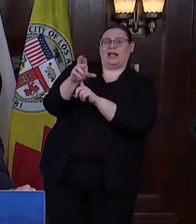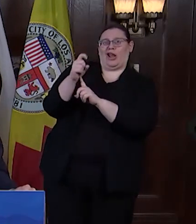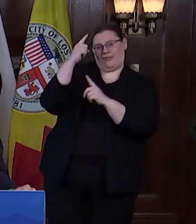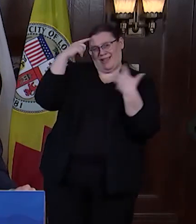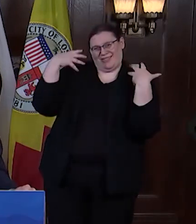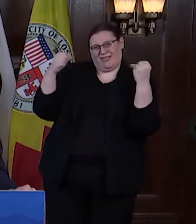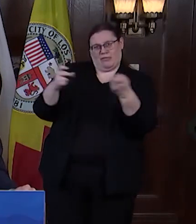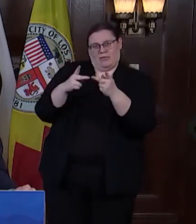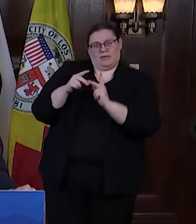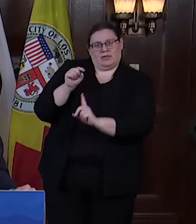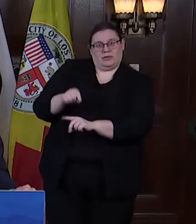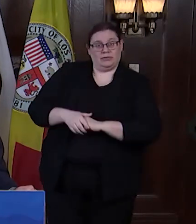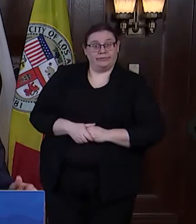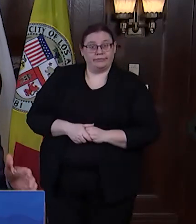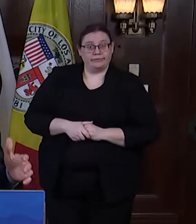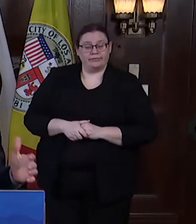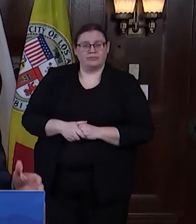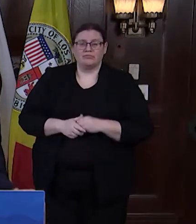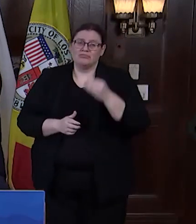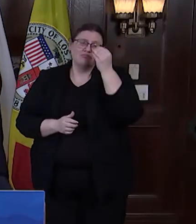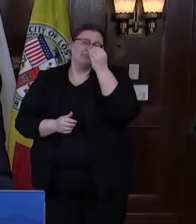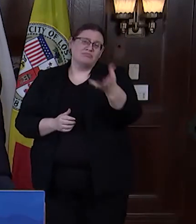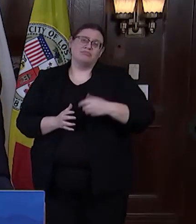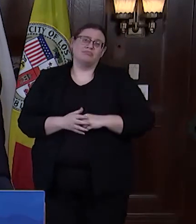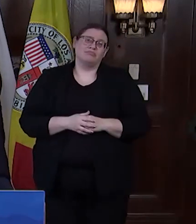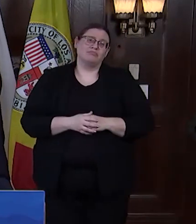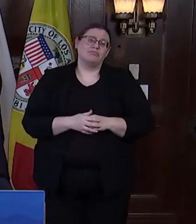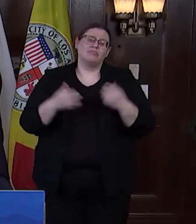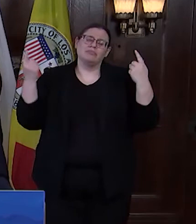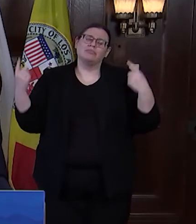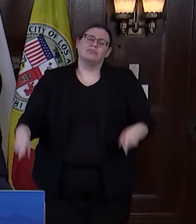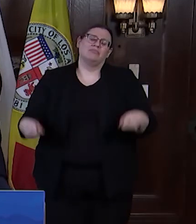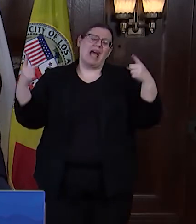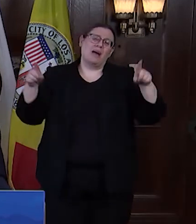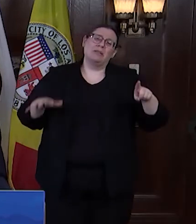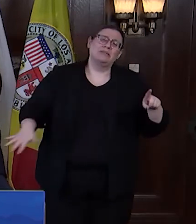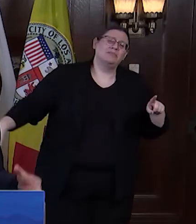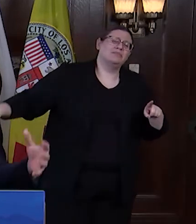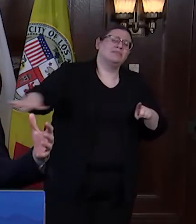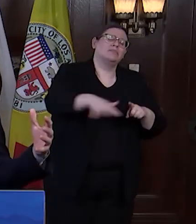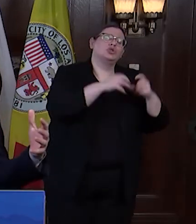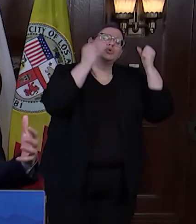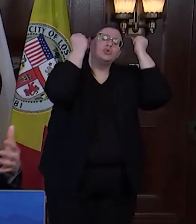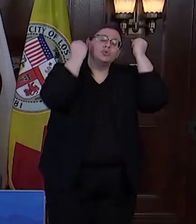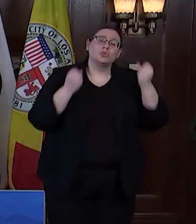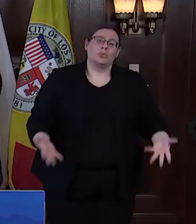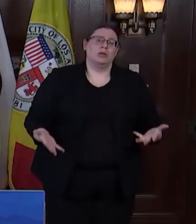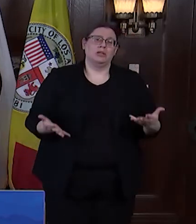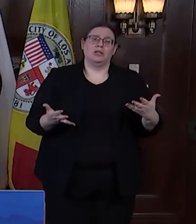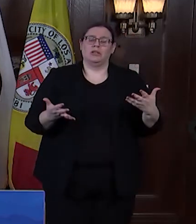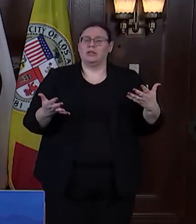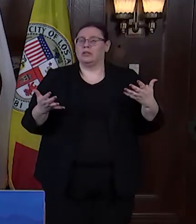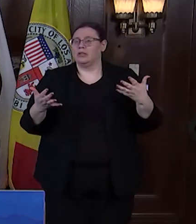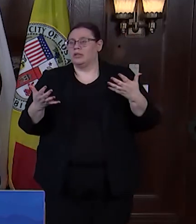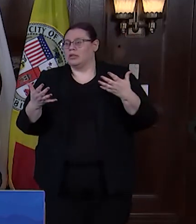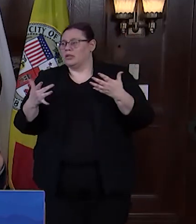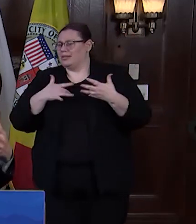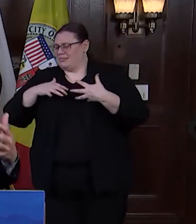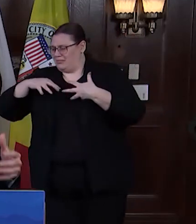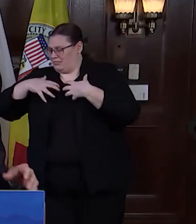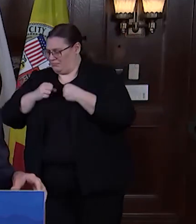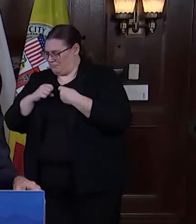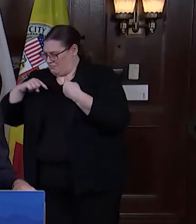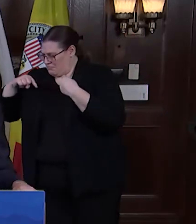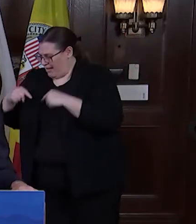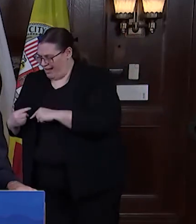health. My friends, there is so much going on all around of us. It is difficult to contain both the pain